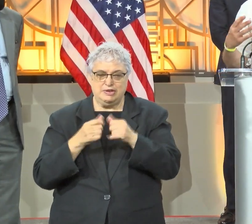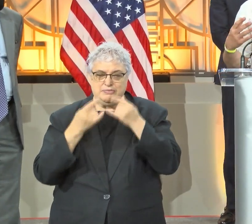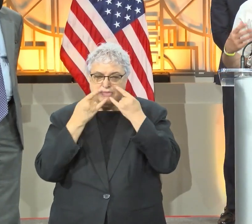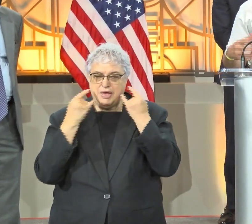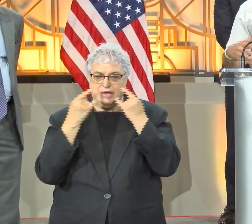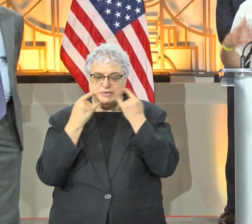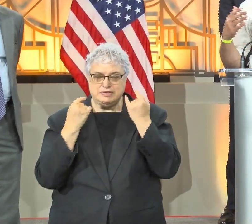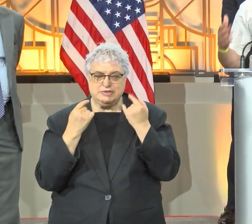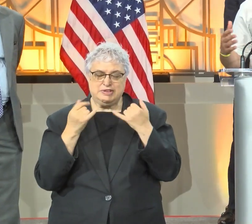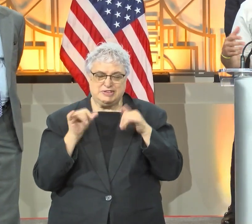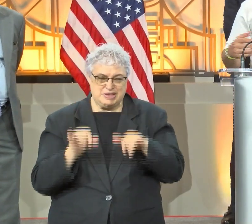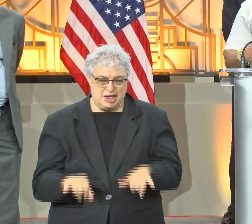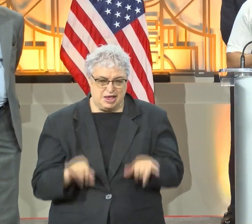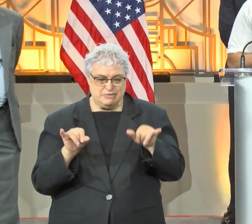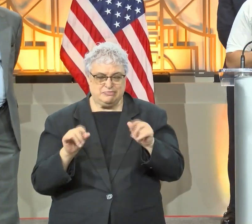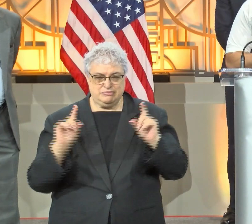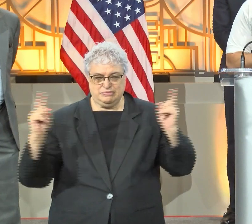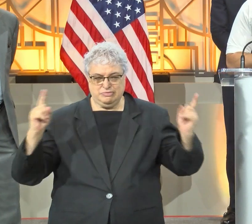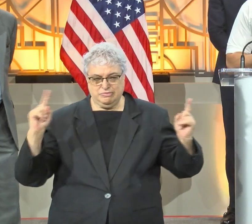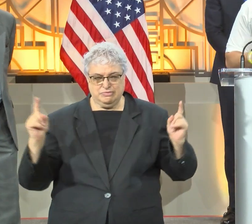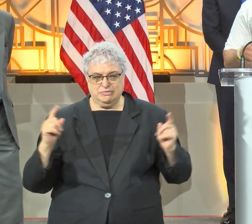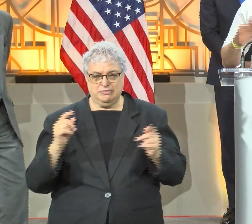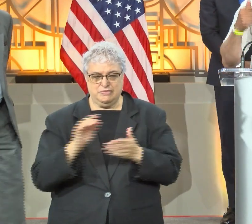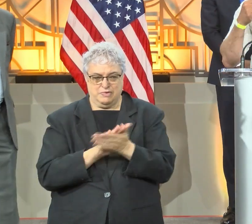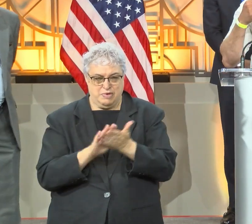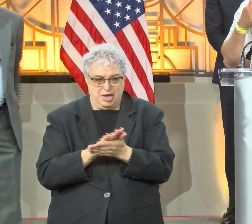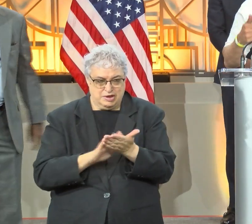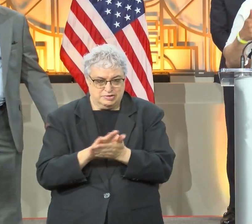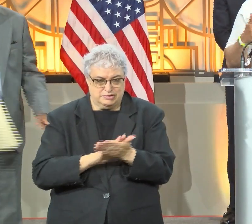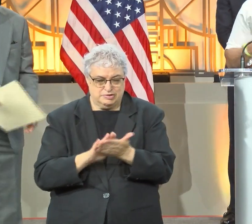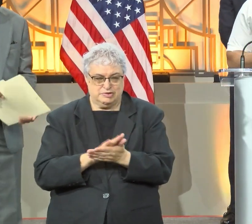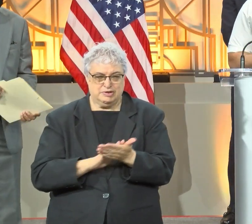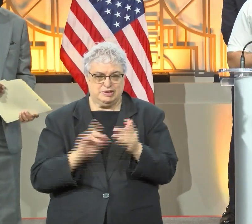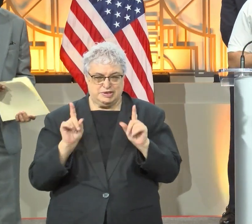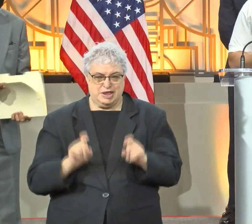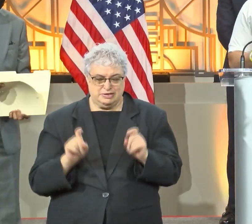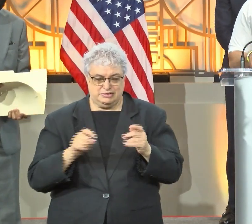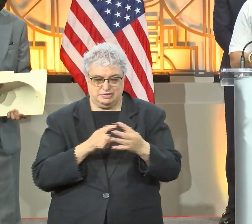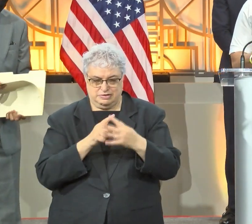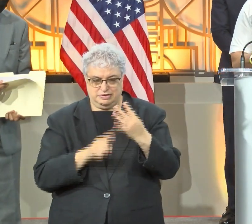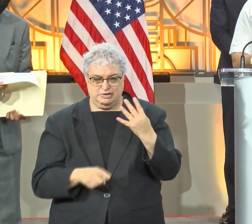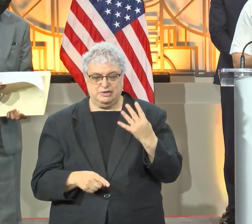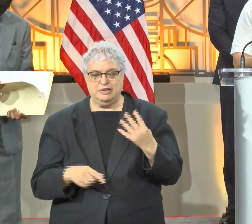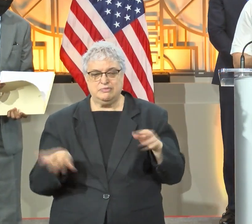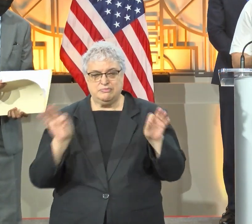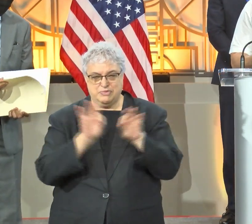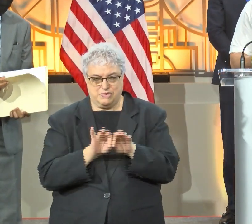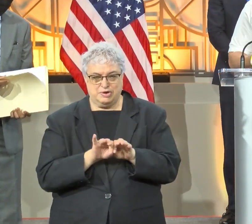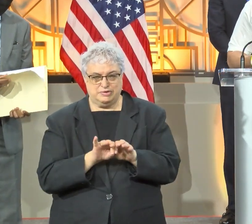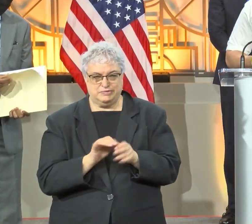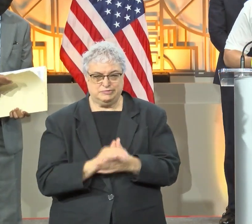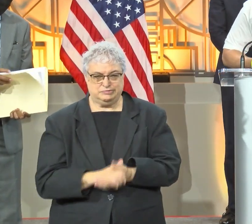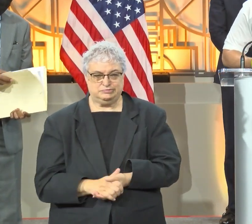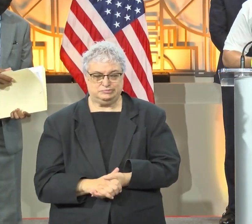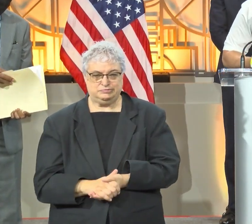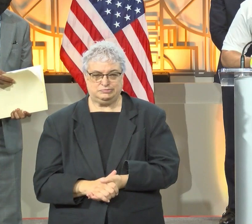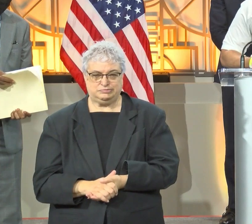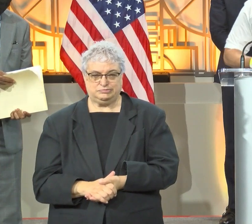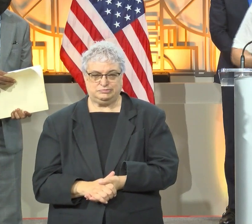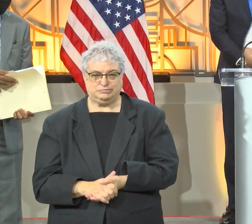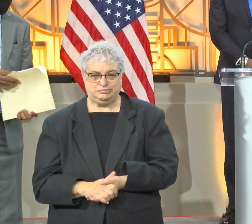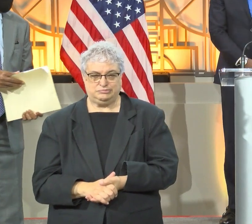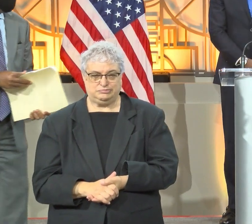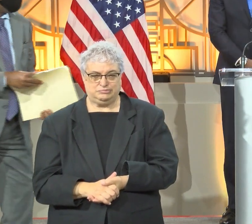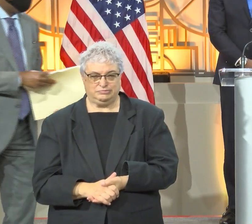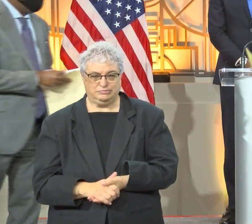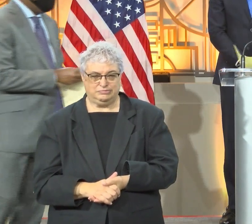with wearing the mask, physical distancing, and proper hygiene, and getting tested. Very important in helping us combat this virus.